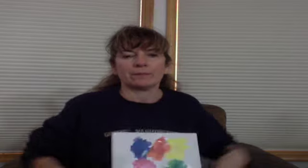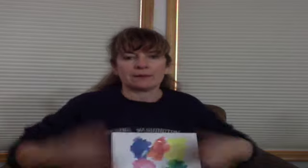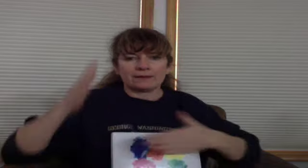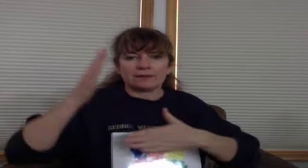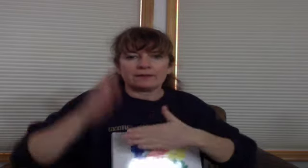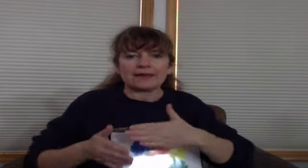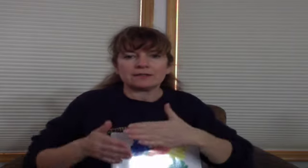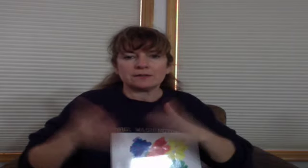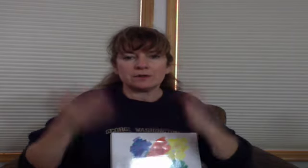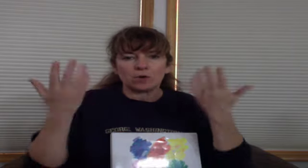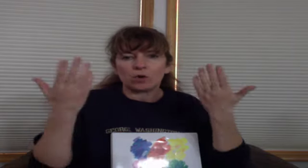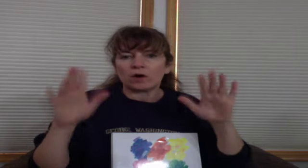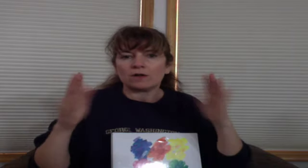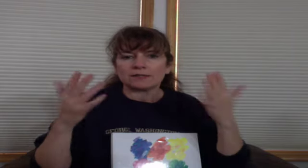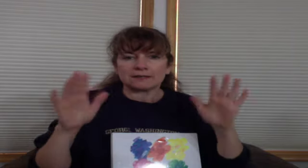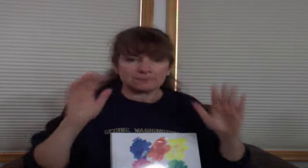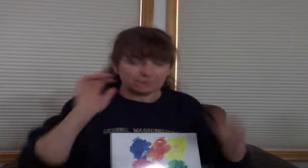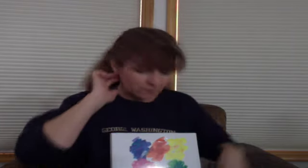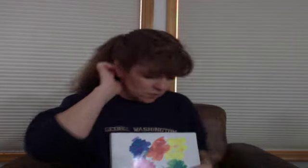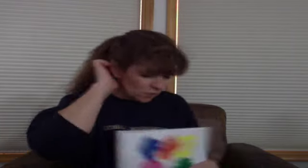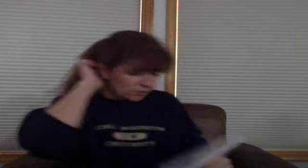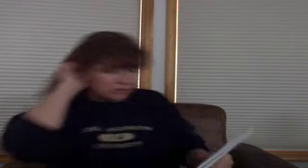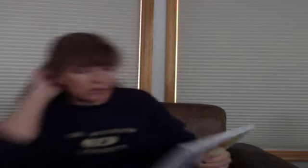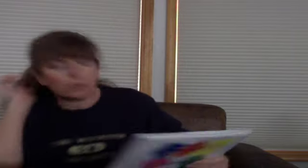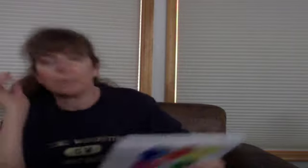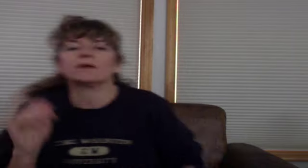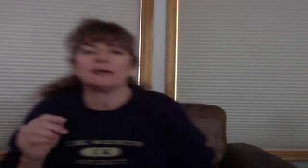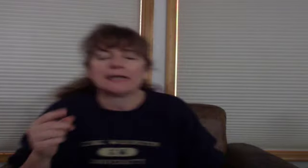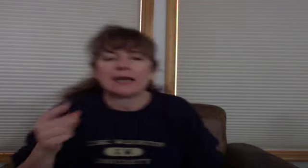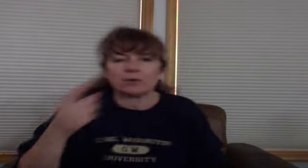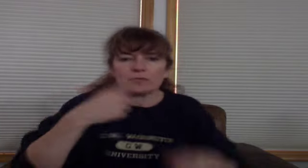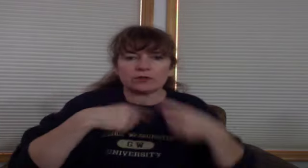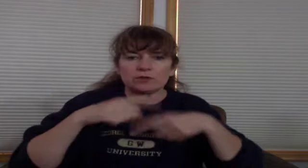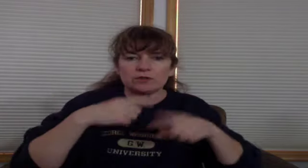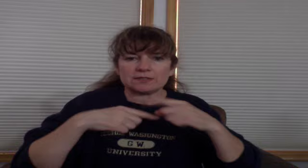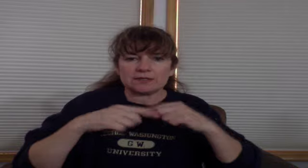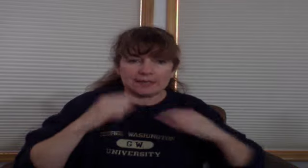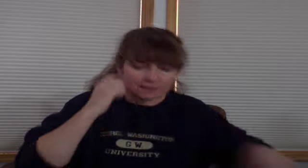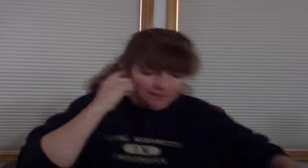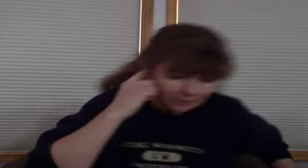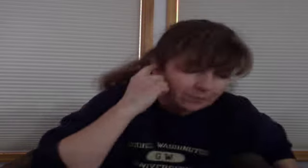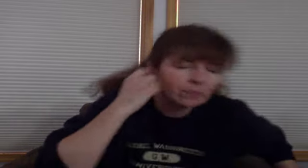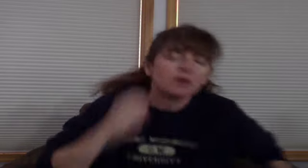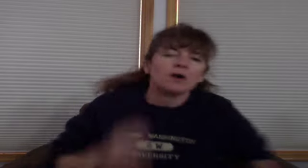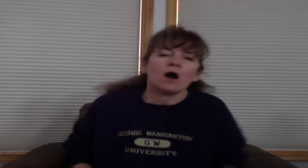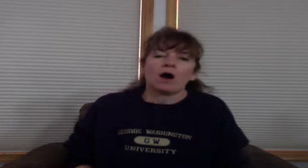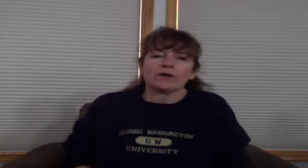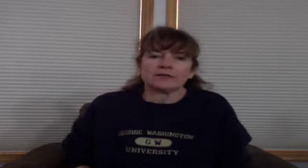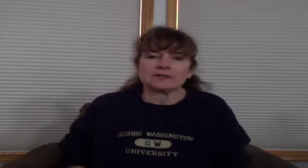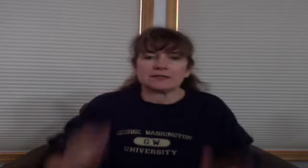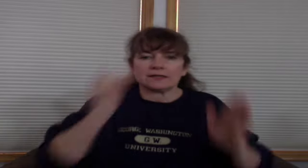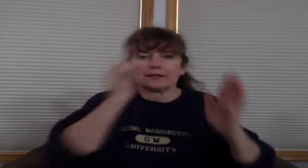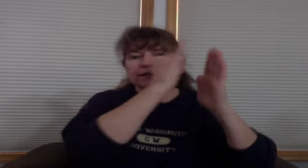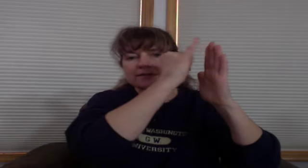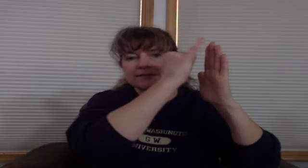The end or all done. So now we'll go through and do the signs. Artist. This is the